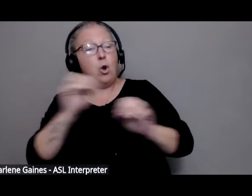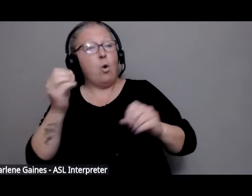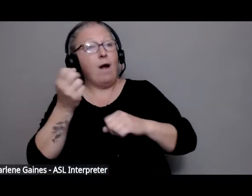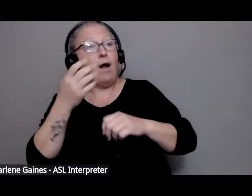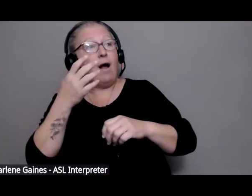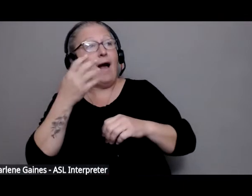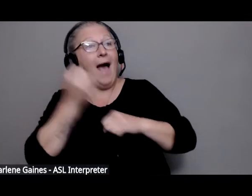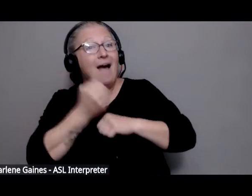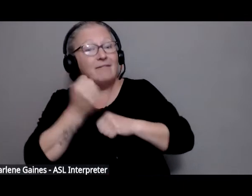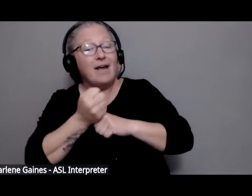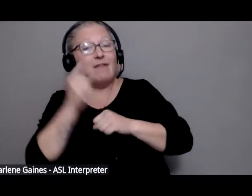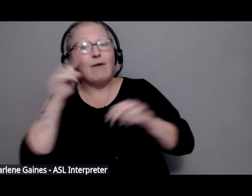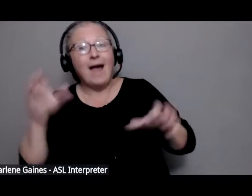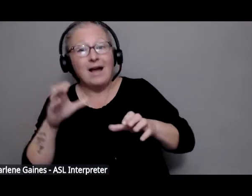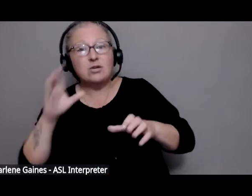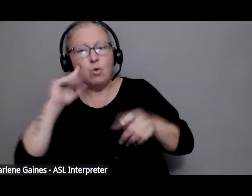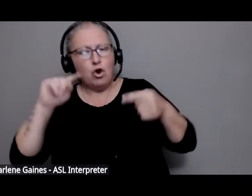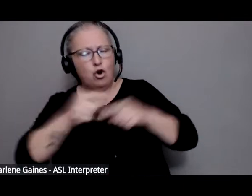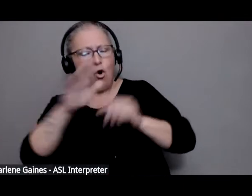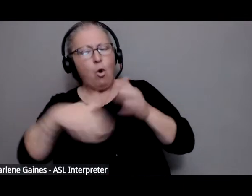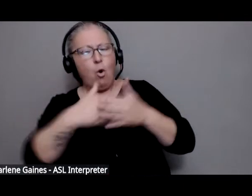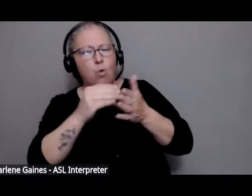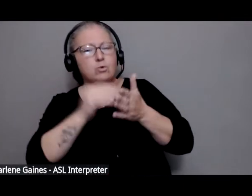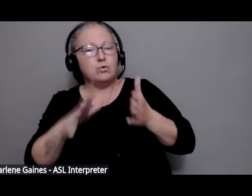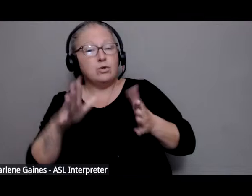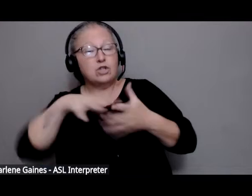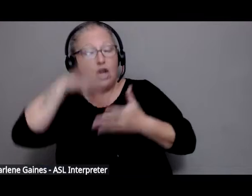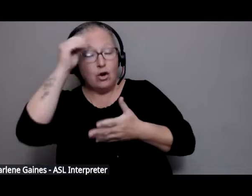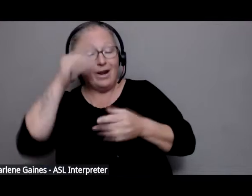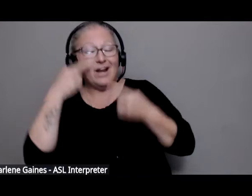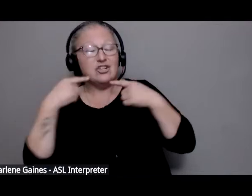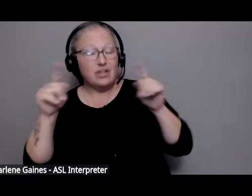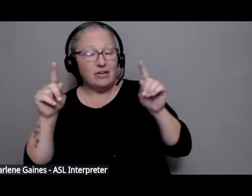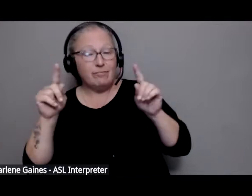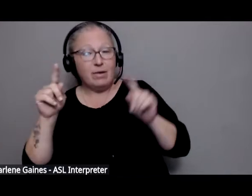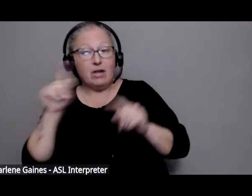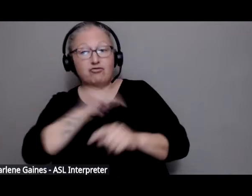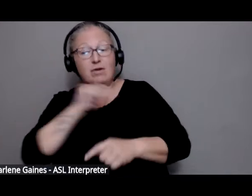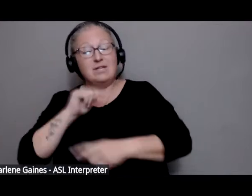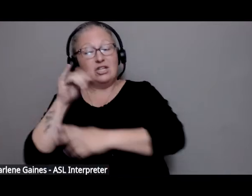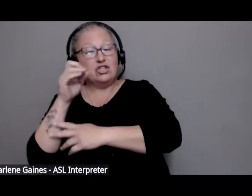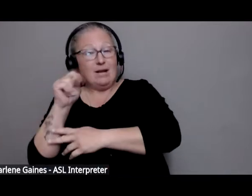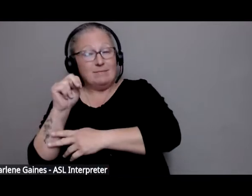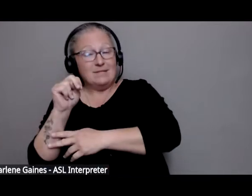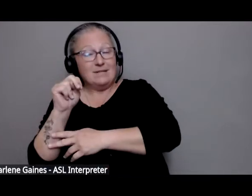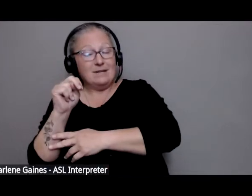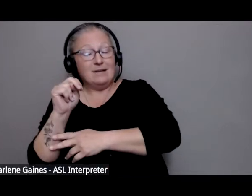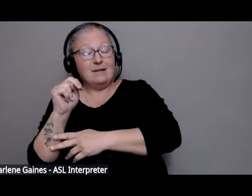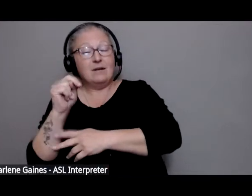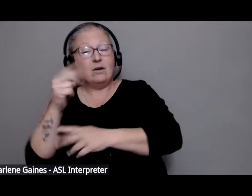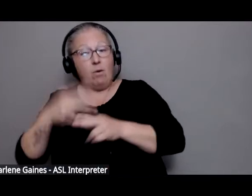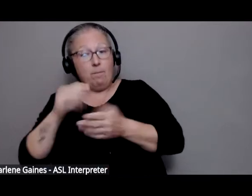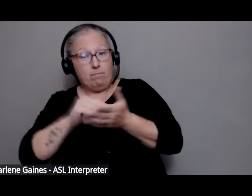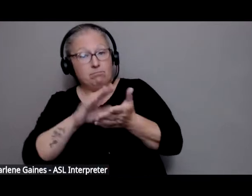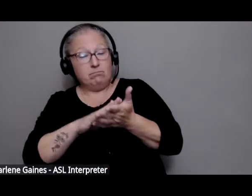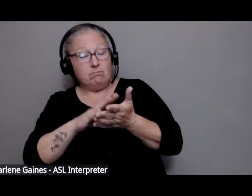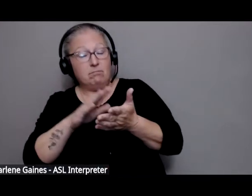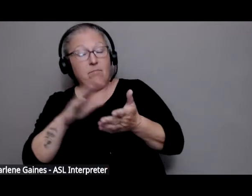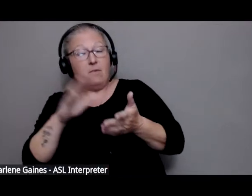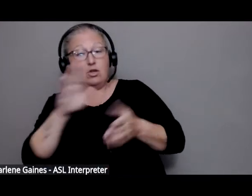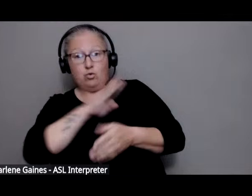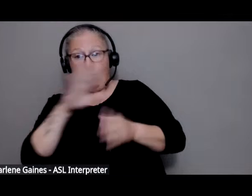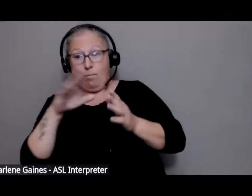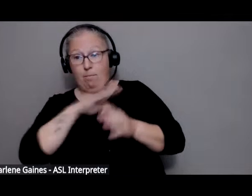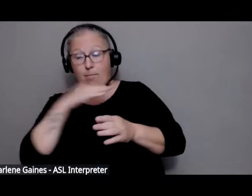that will all harm students' learning and achievement. Trustee Jacobson noted as a school board member that we have activist